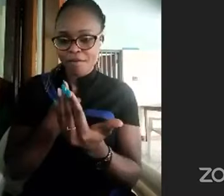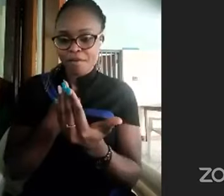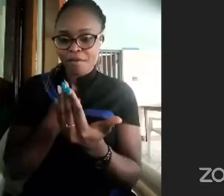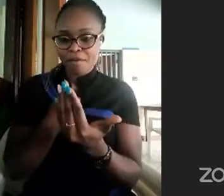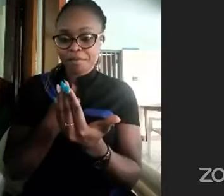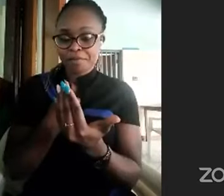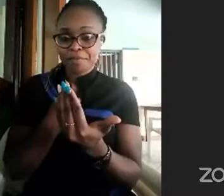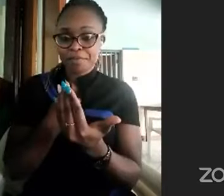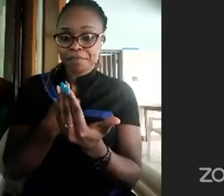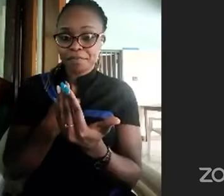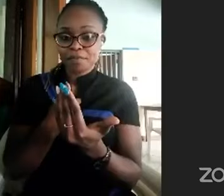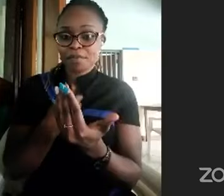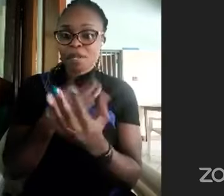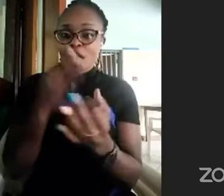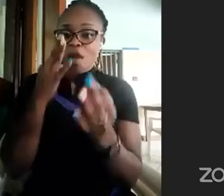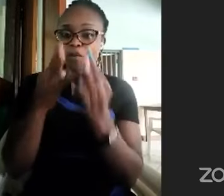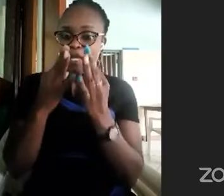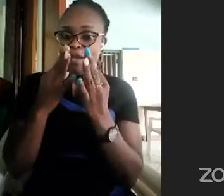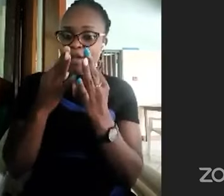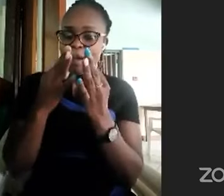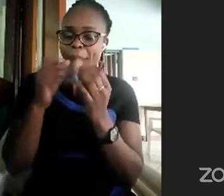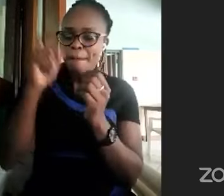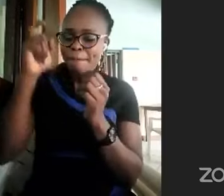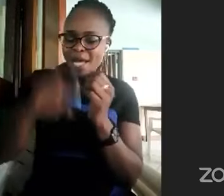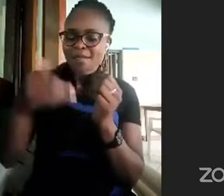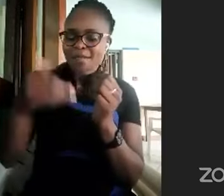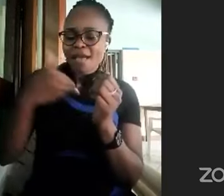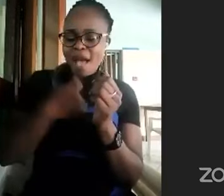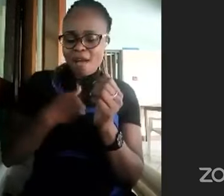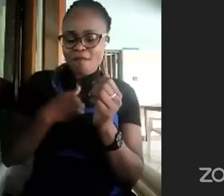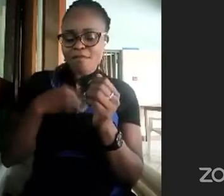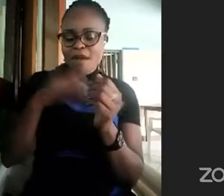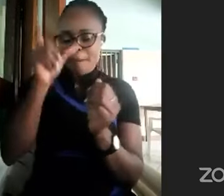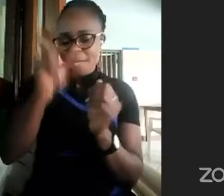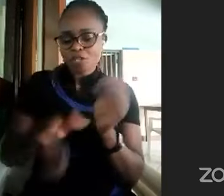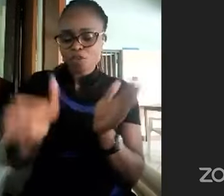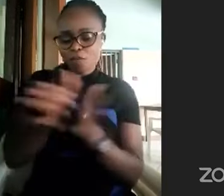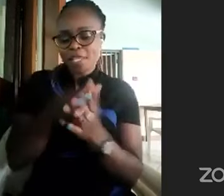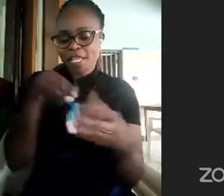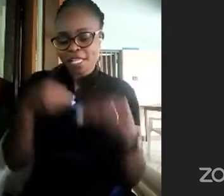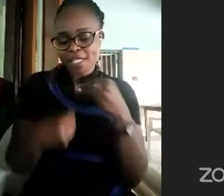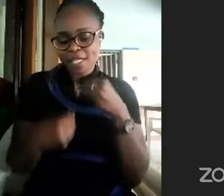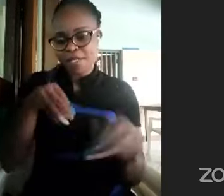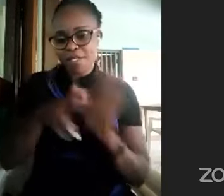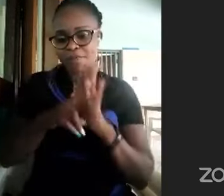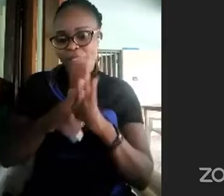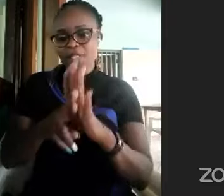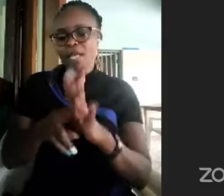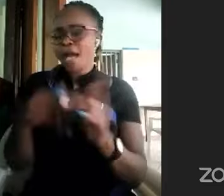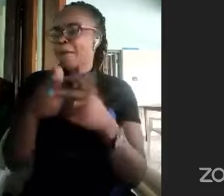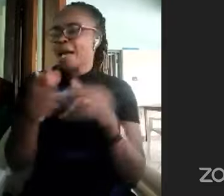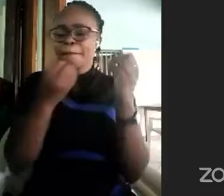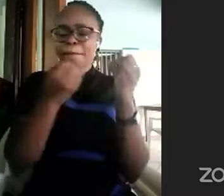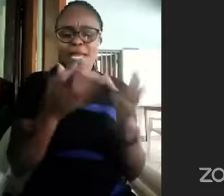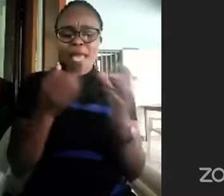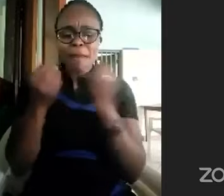disabilities represented in each and every county. We find that most counties, one, they delay to have these persons are